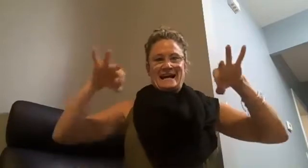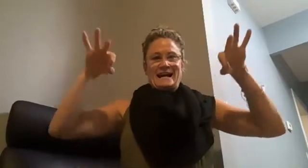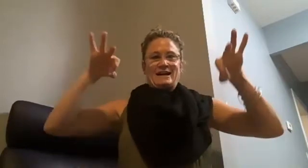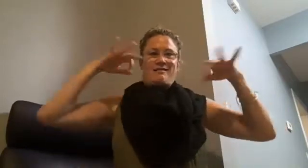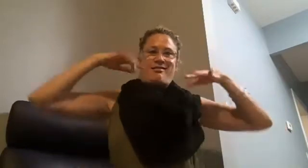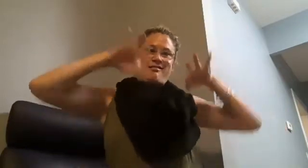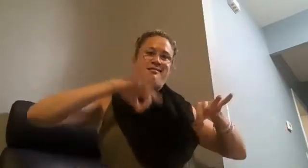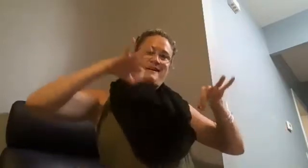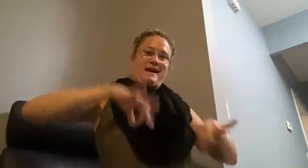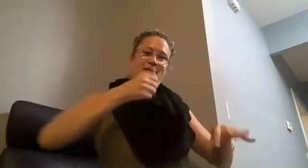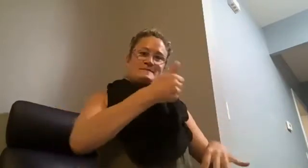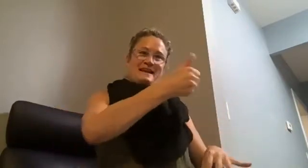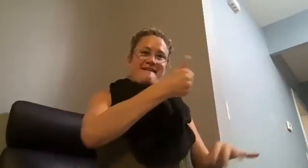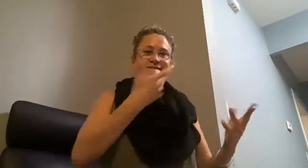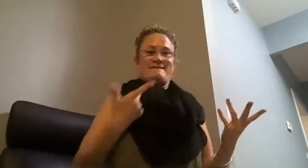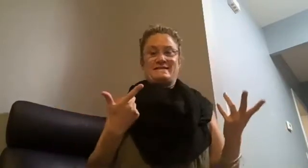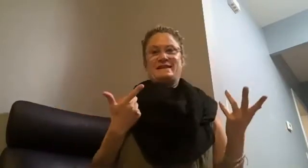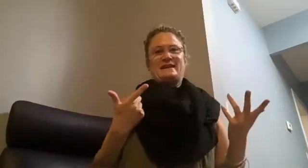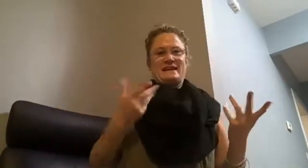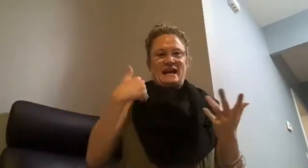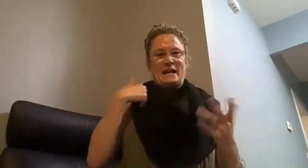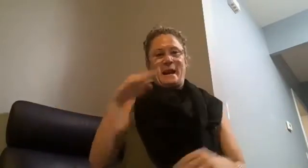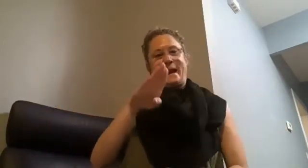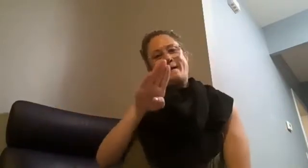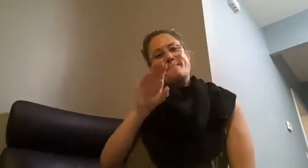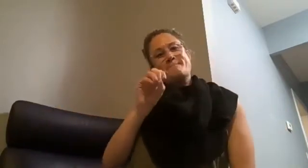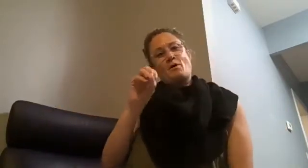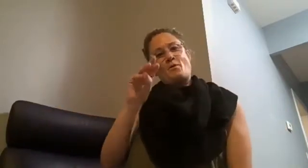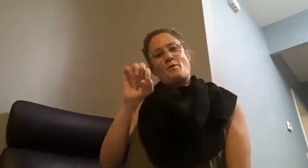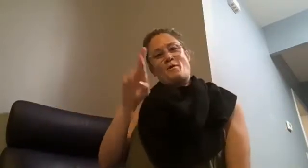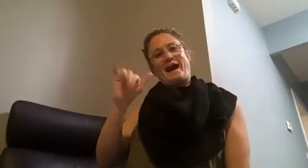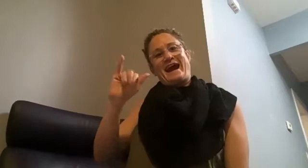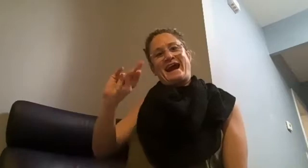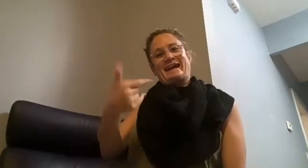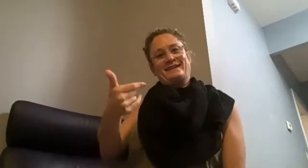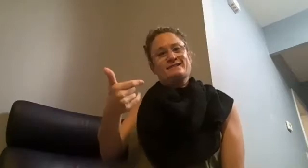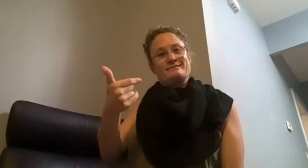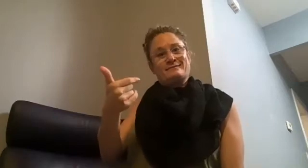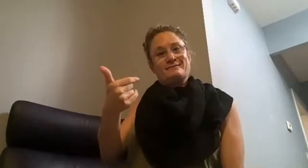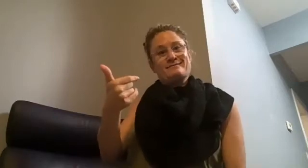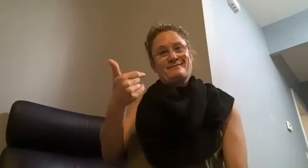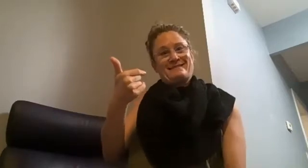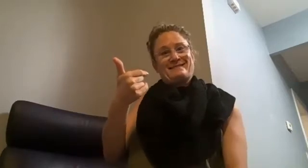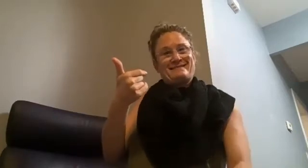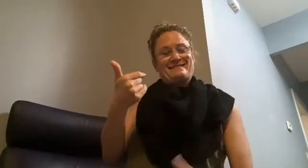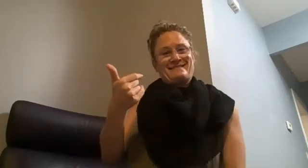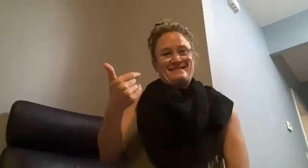he carried a boomerang around in public, like in its own personal boomerang holster that I'm pretty sure he